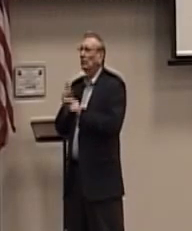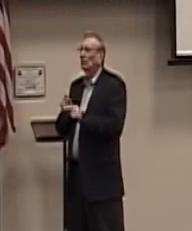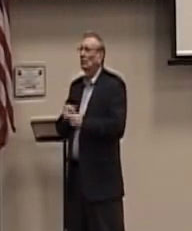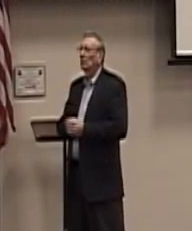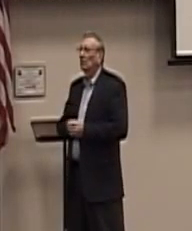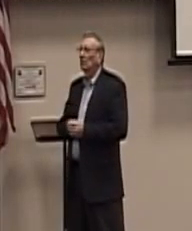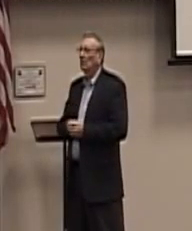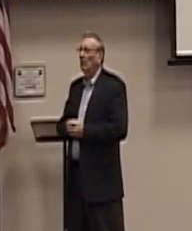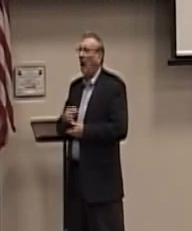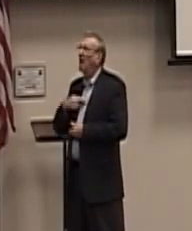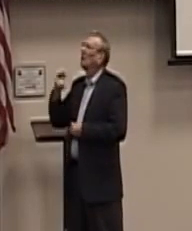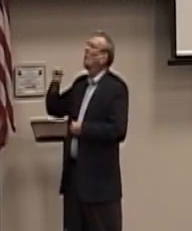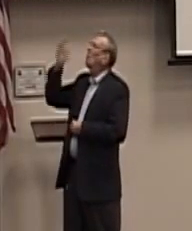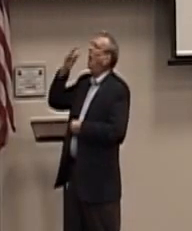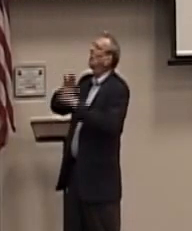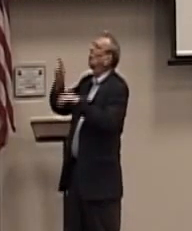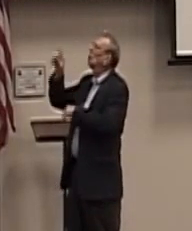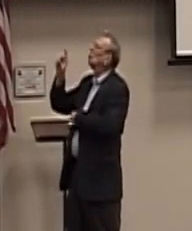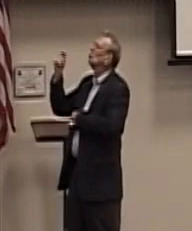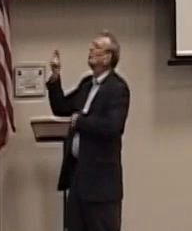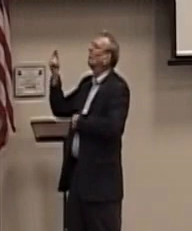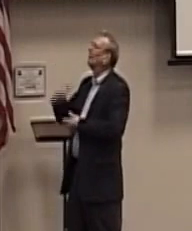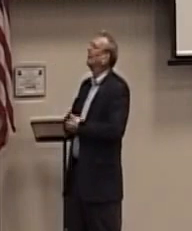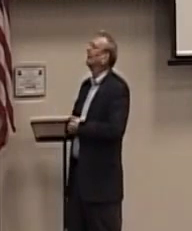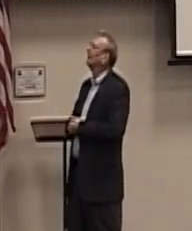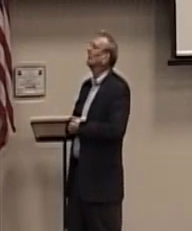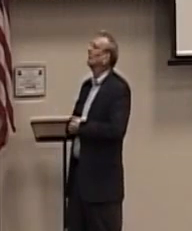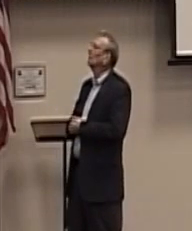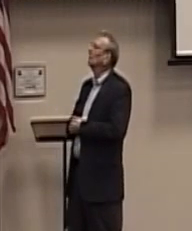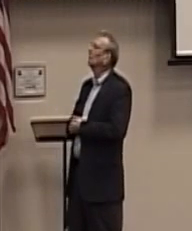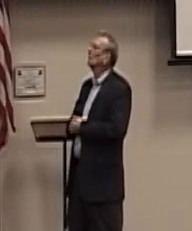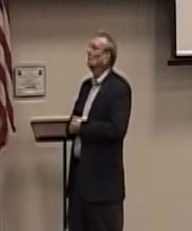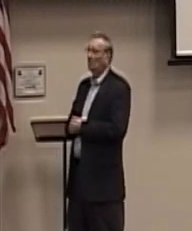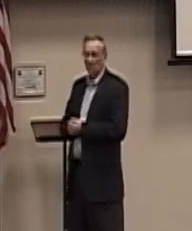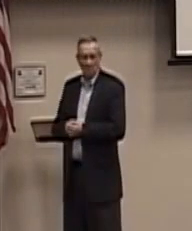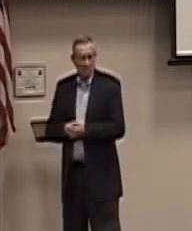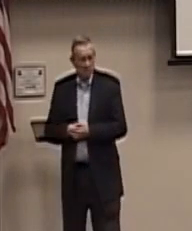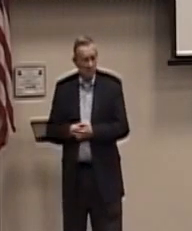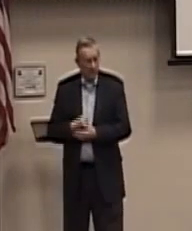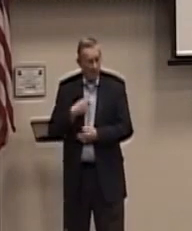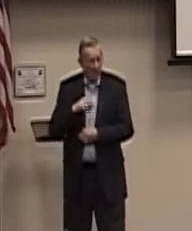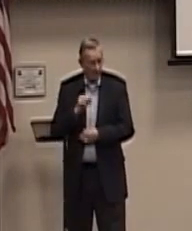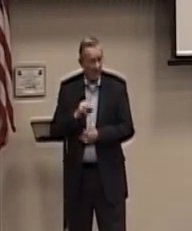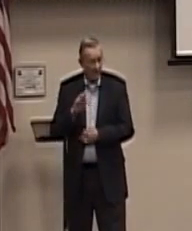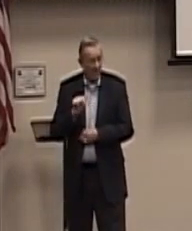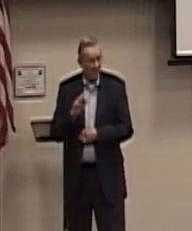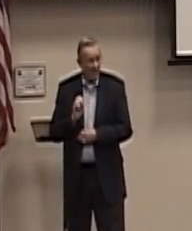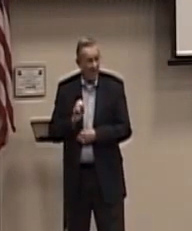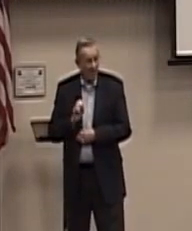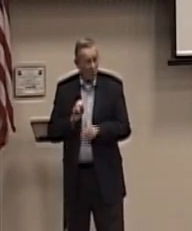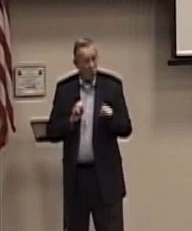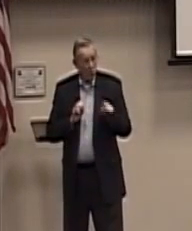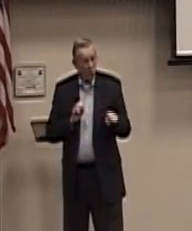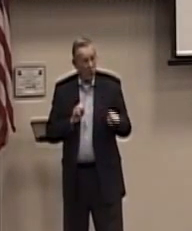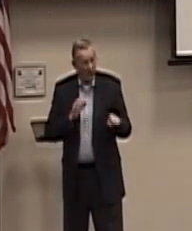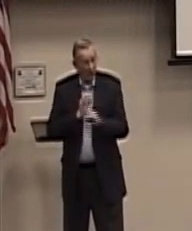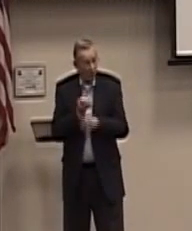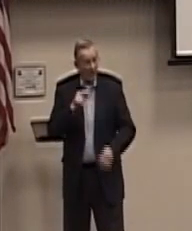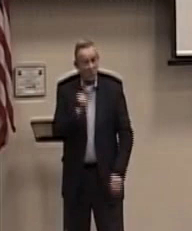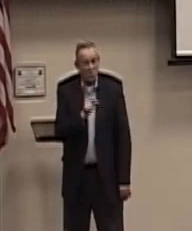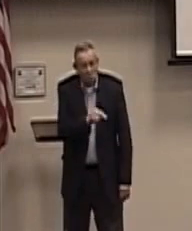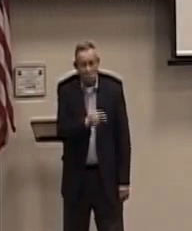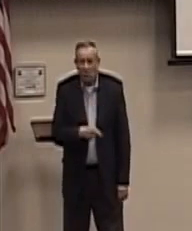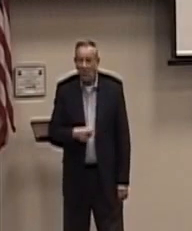You see, I said to God, why don't you do something? And God said, I did, Abigail. I created you.